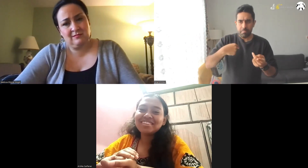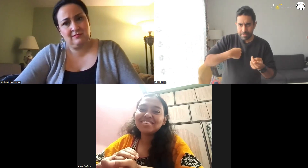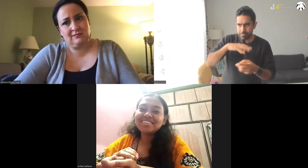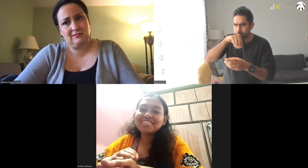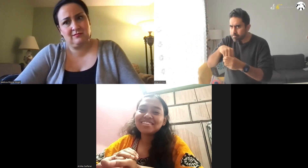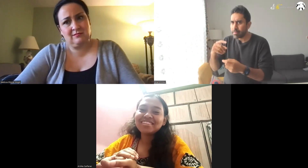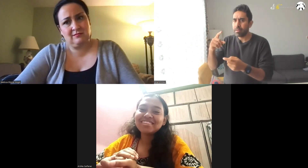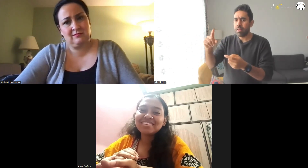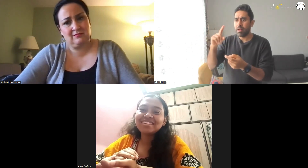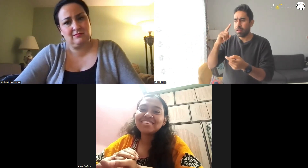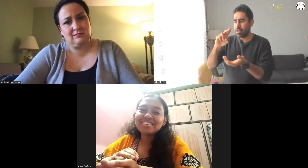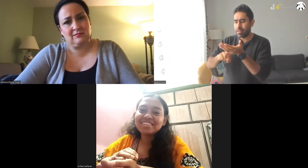where you can just